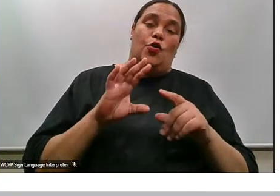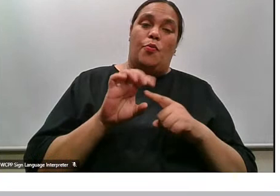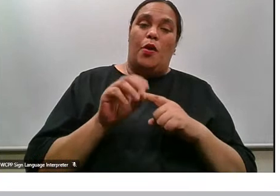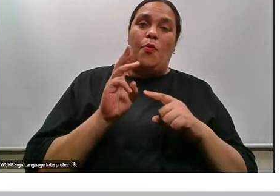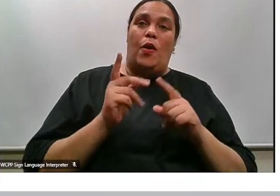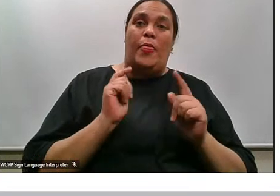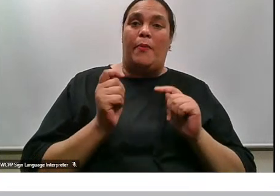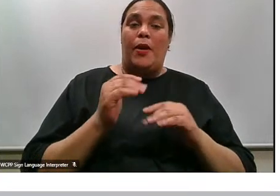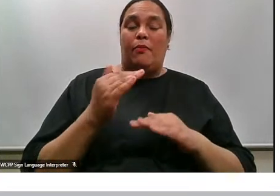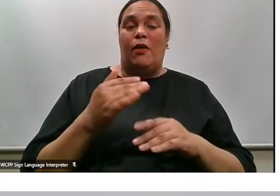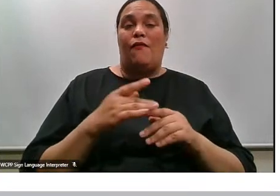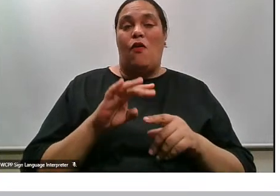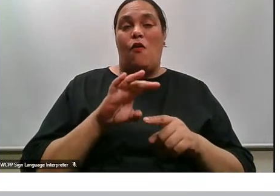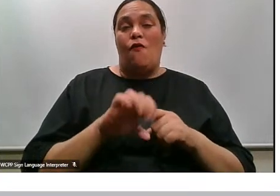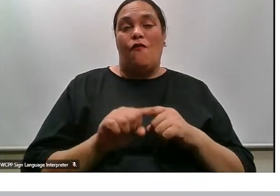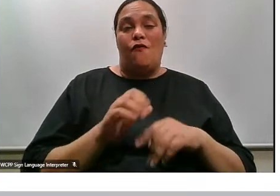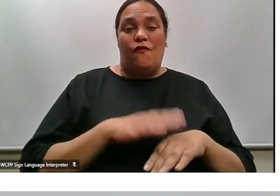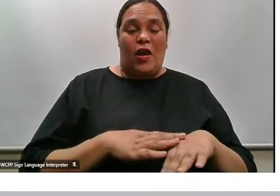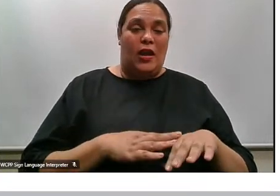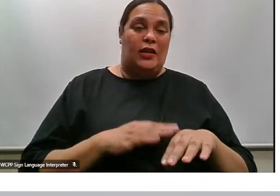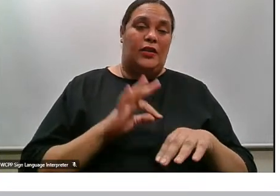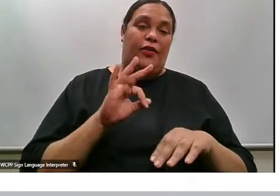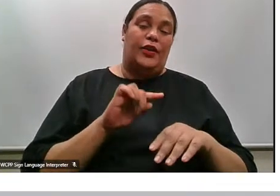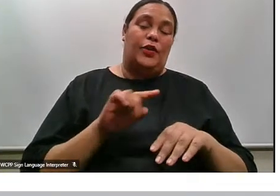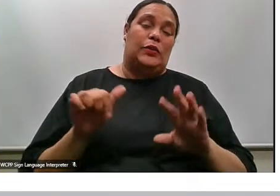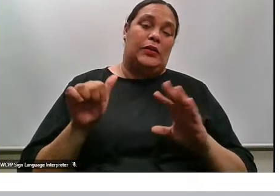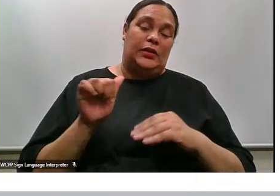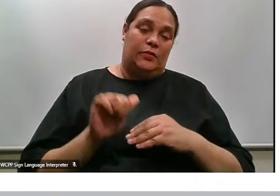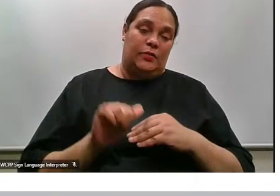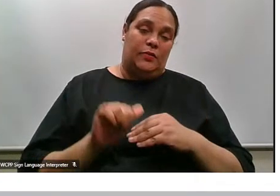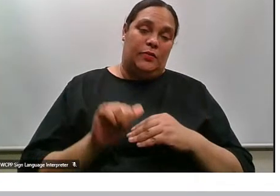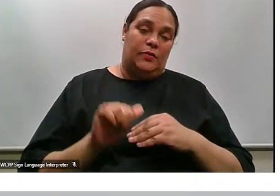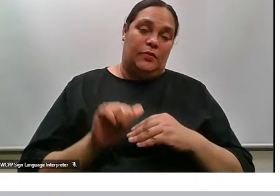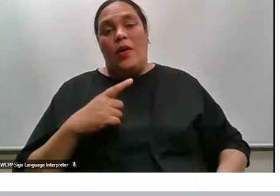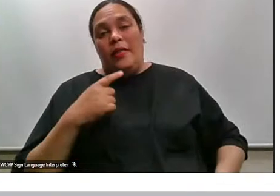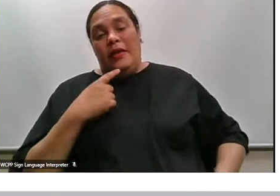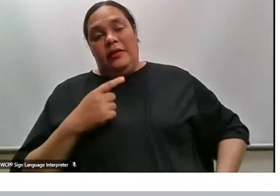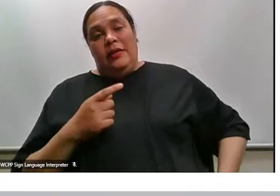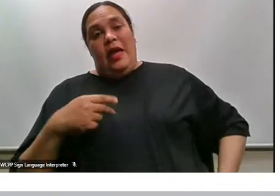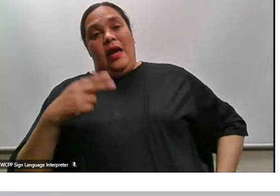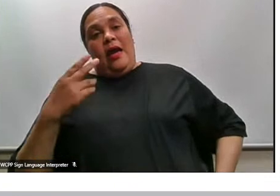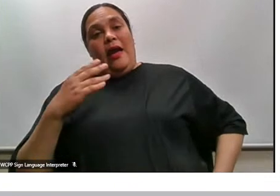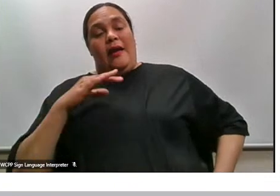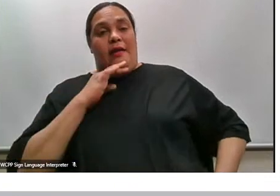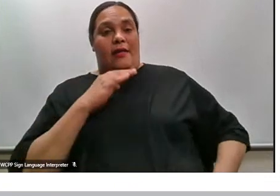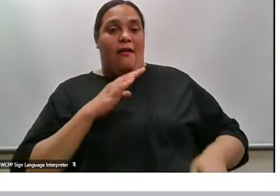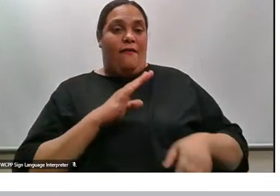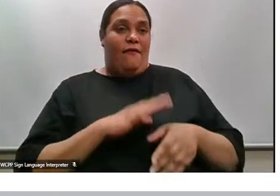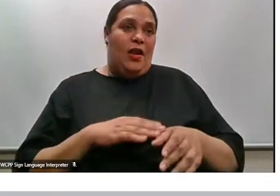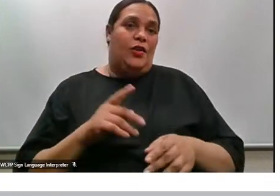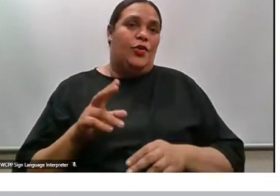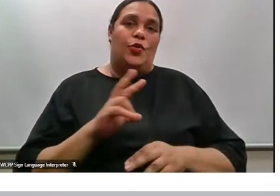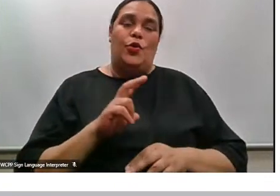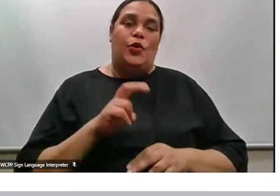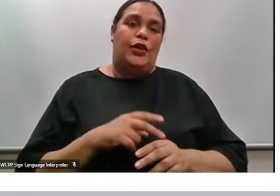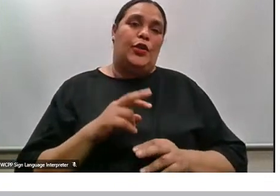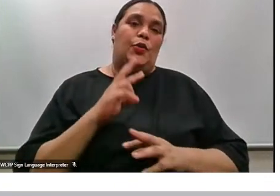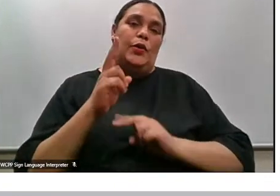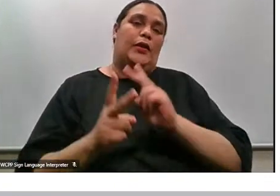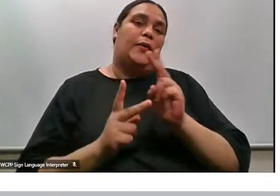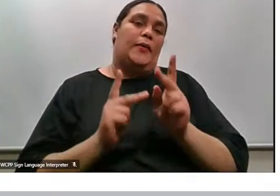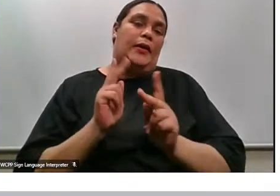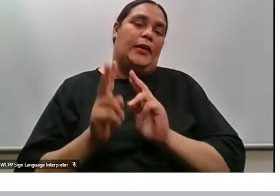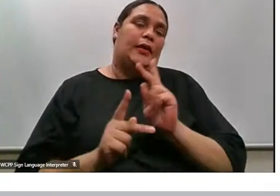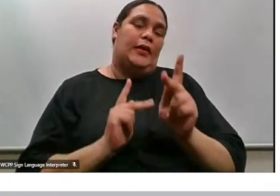payment period for fines is 3 to 6 months. To say we'll give you a high enough fine so that you don't repeat the transgression, but